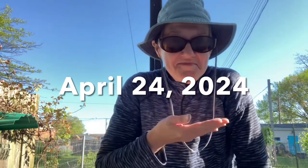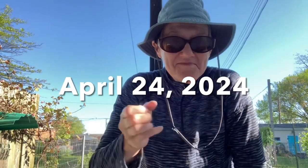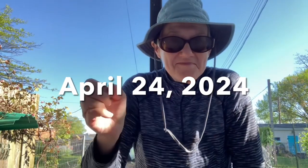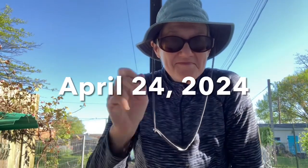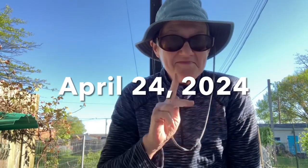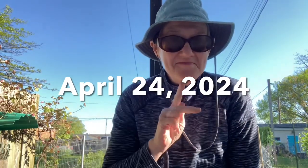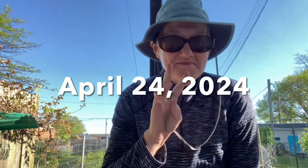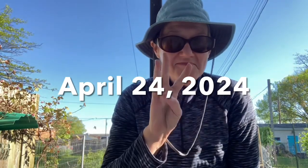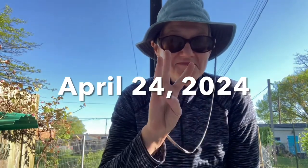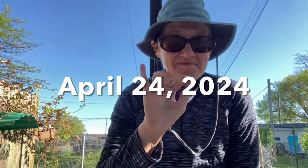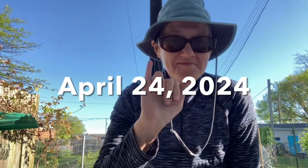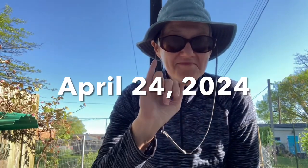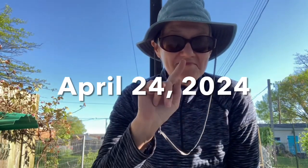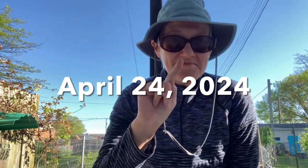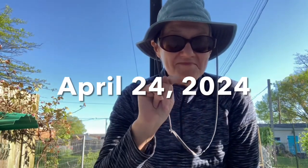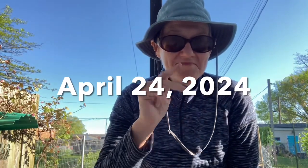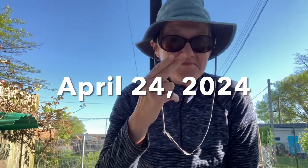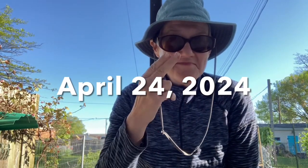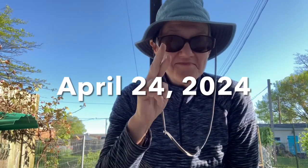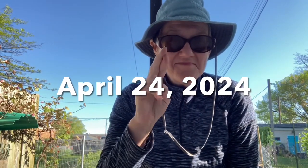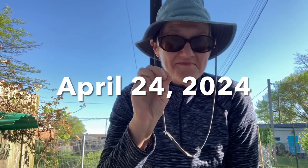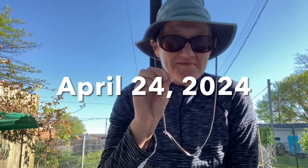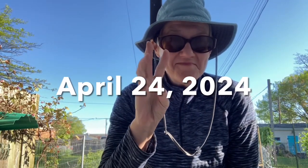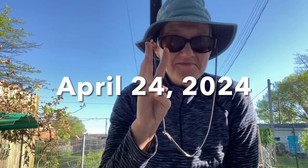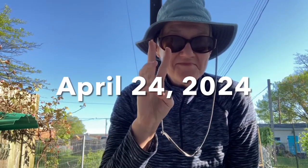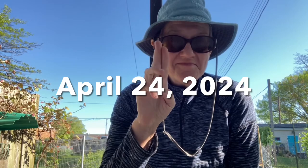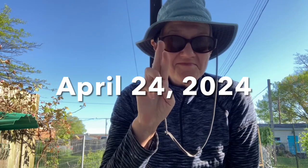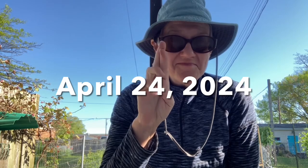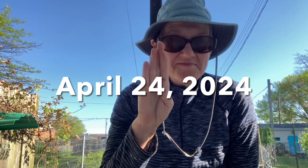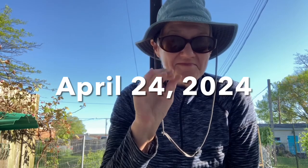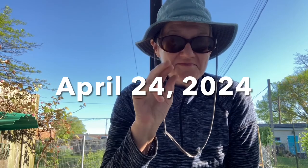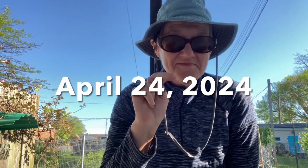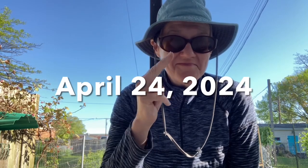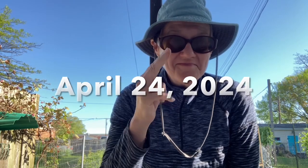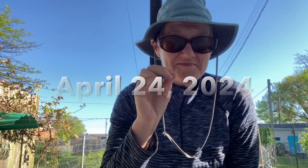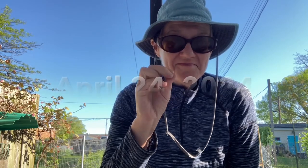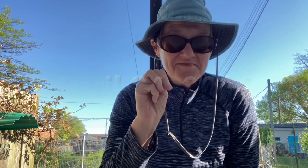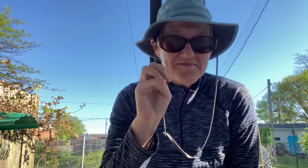welcome back to Withrow Urban Homestead.